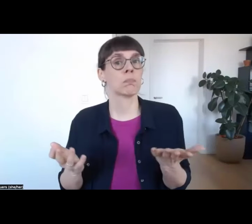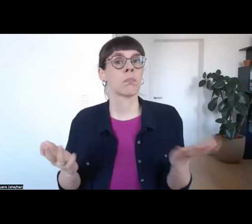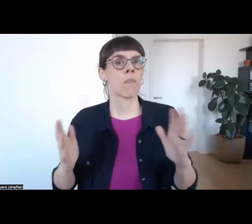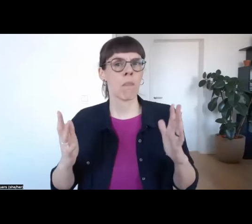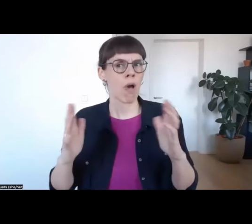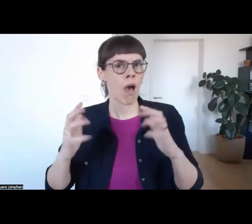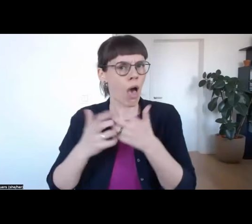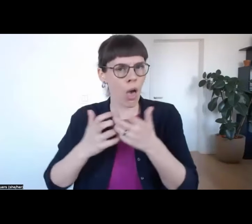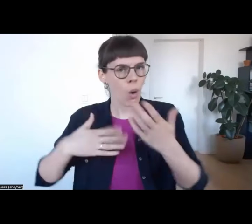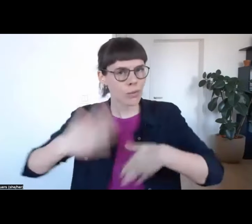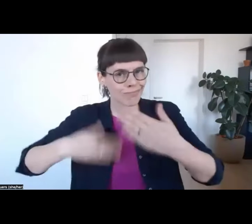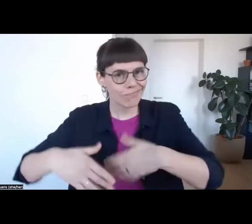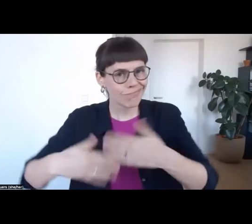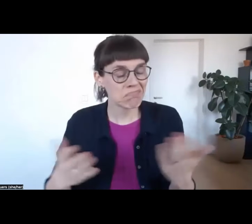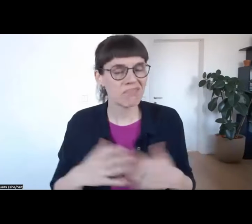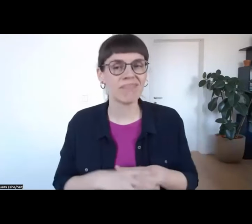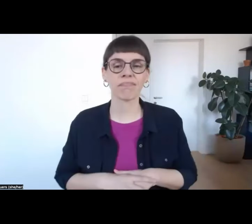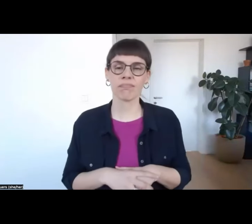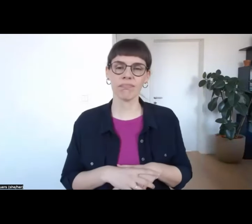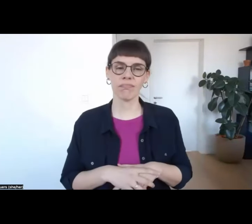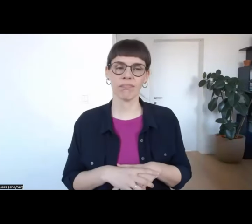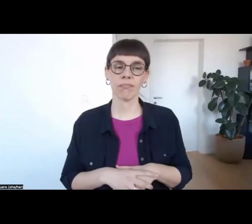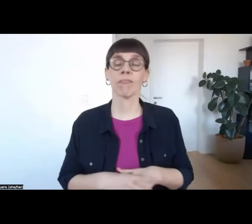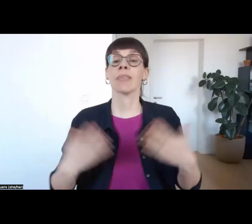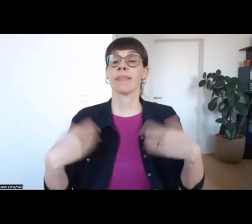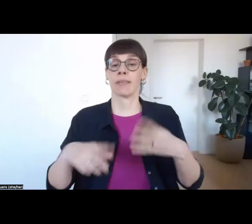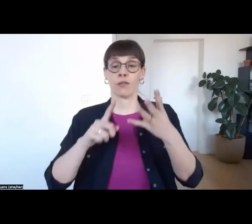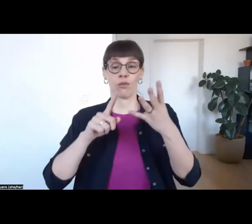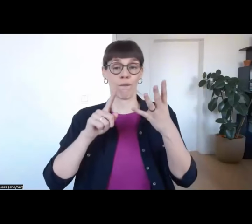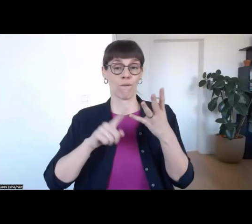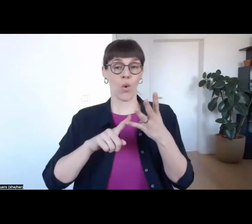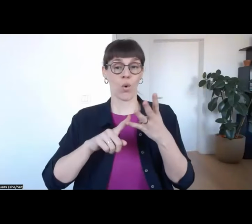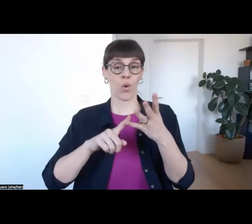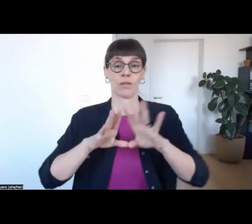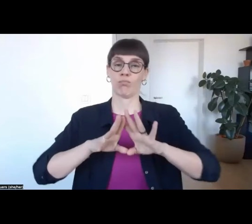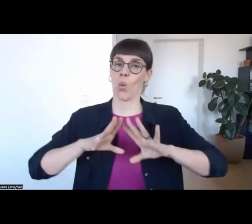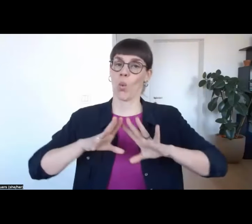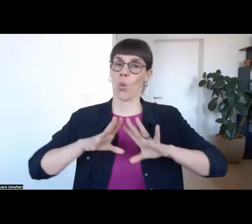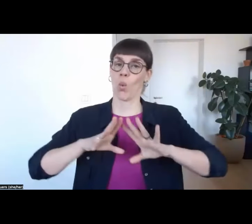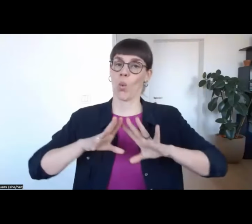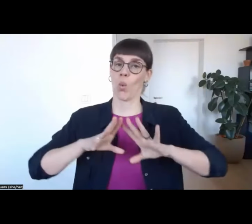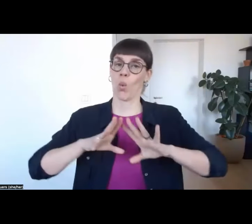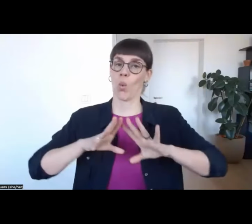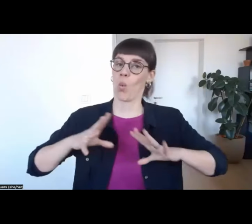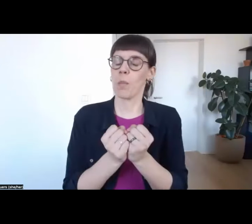non-binary. What would be the impact of that? How would that